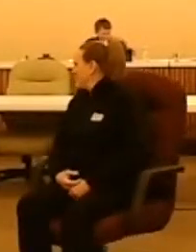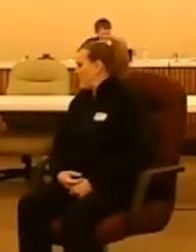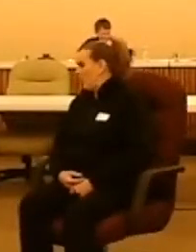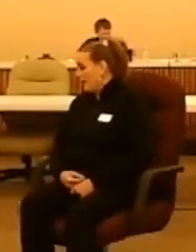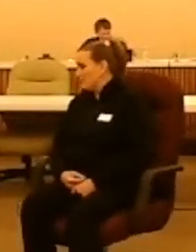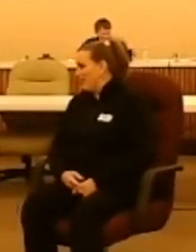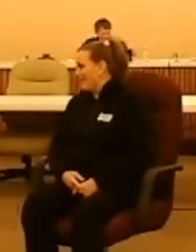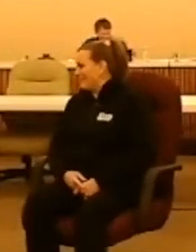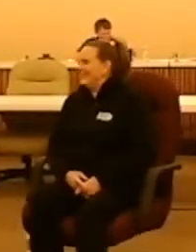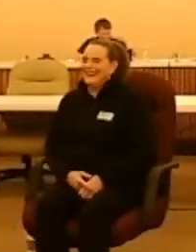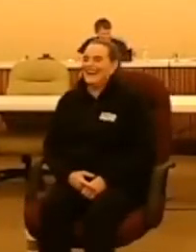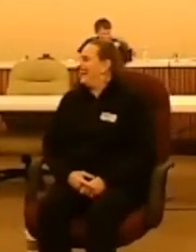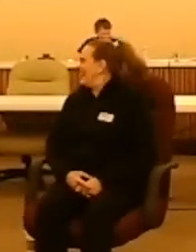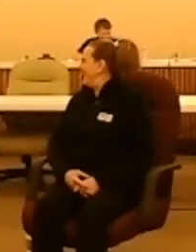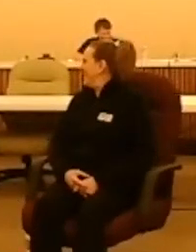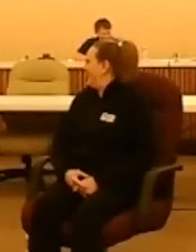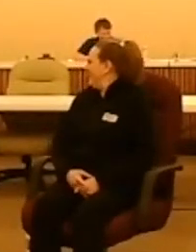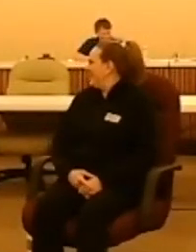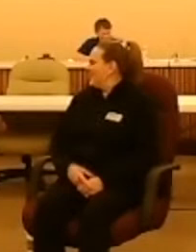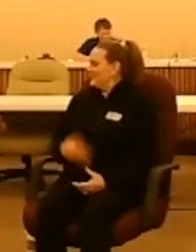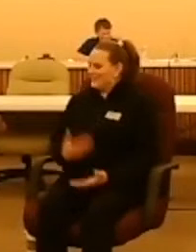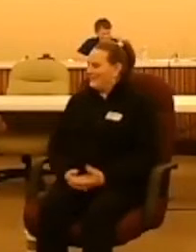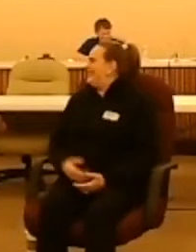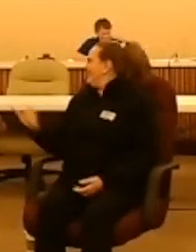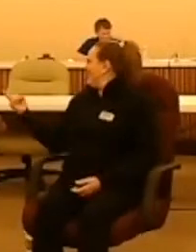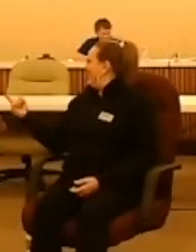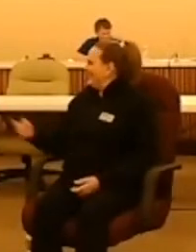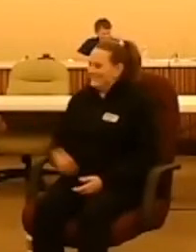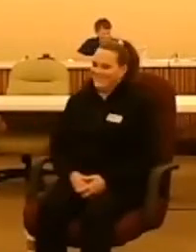You should be ready to go by now. Wait